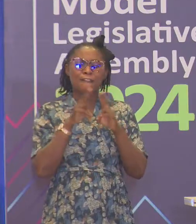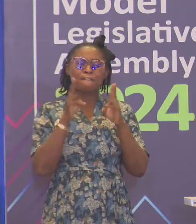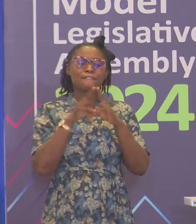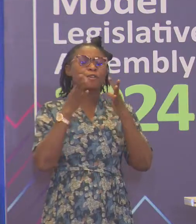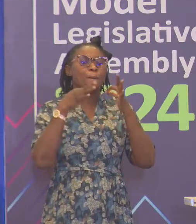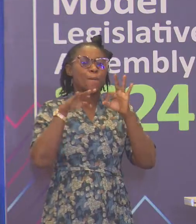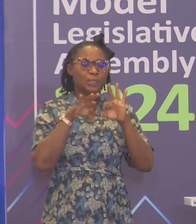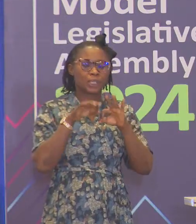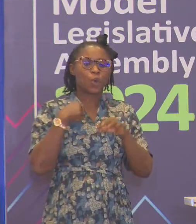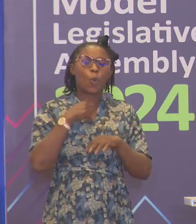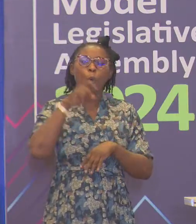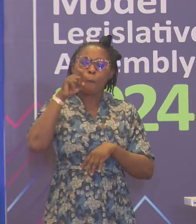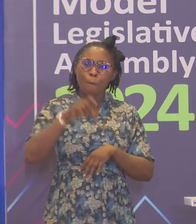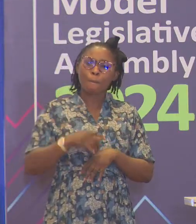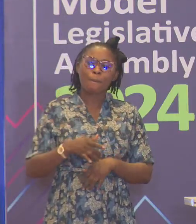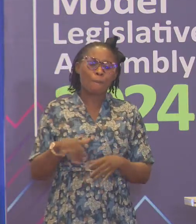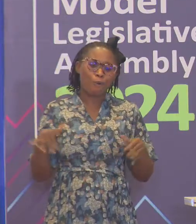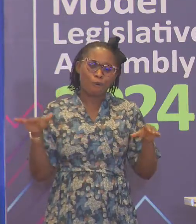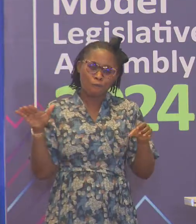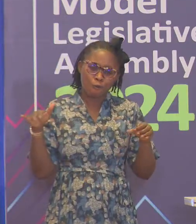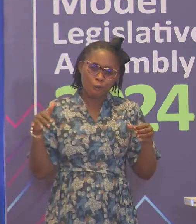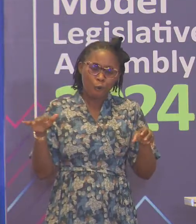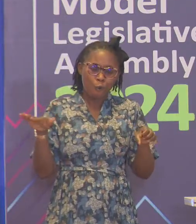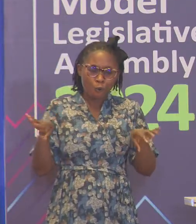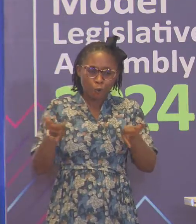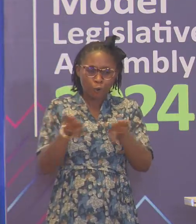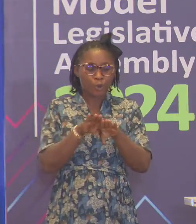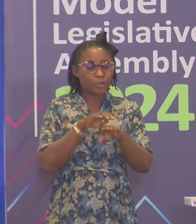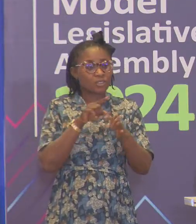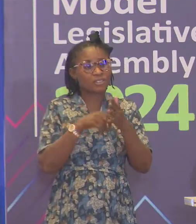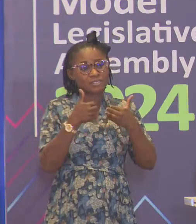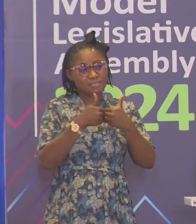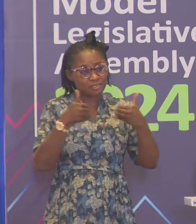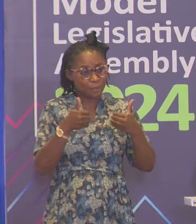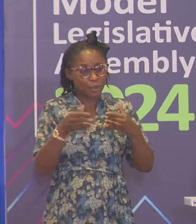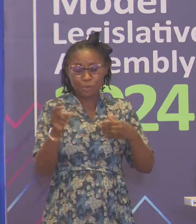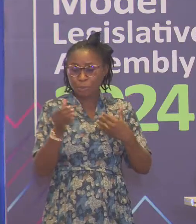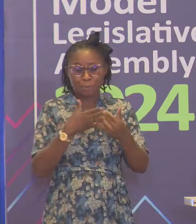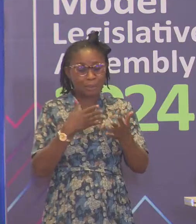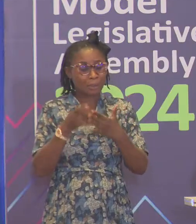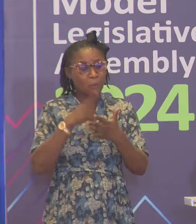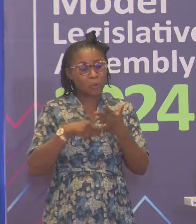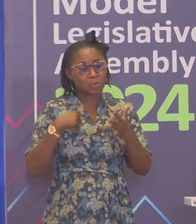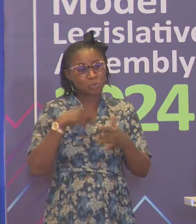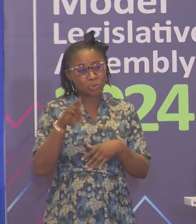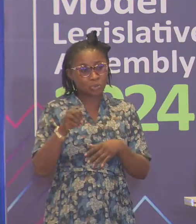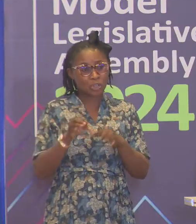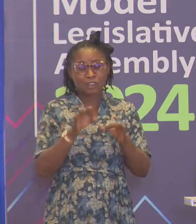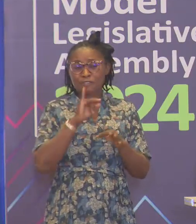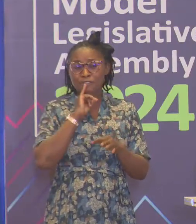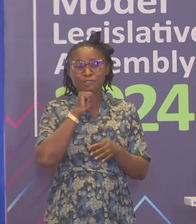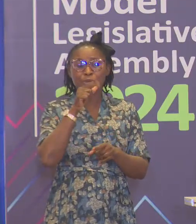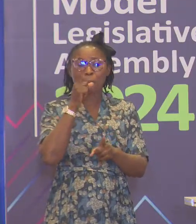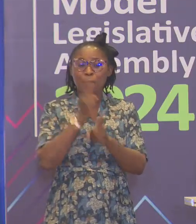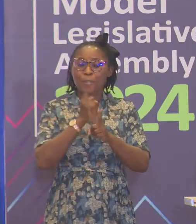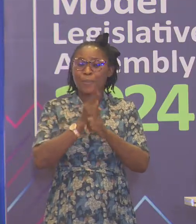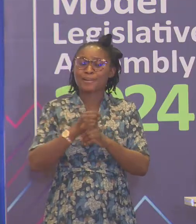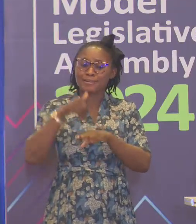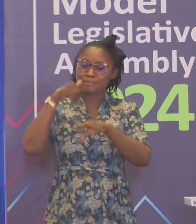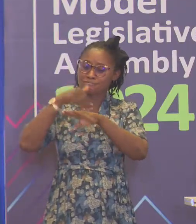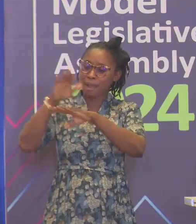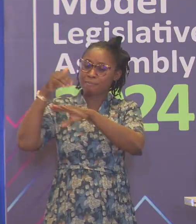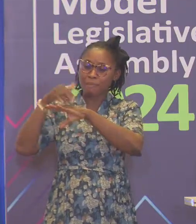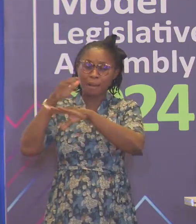important. We must really fill this gap. No matter what we do in the National Assembly, if it's not really properly communicated to the outside